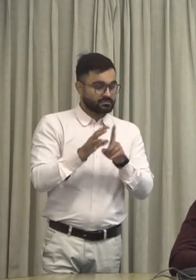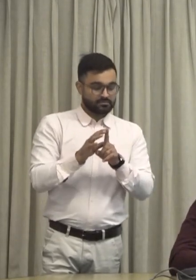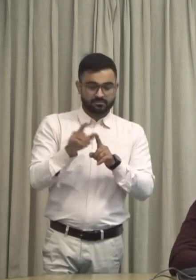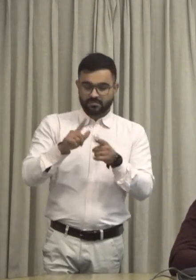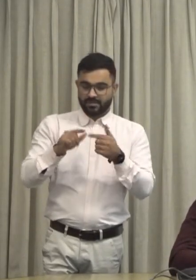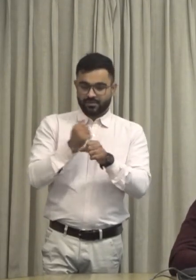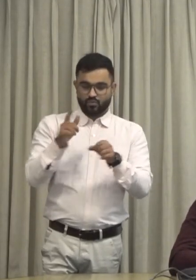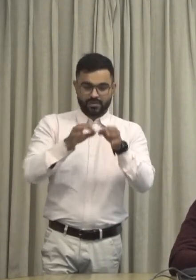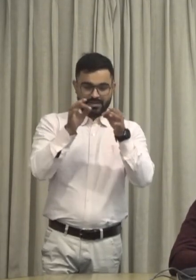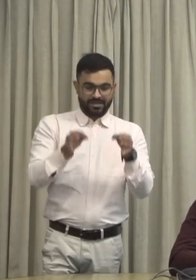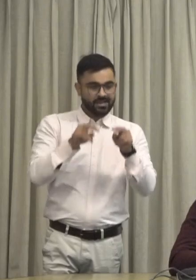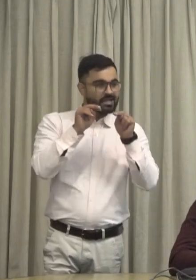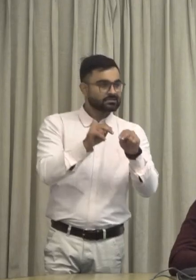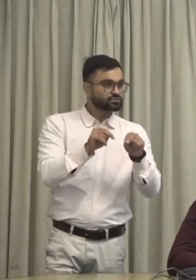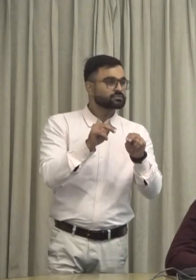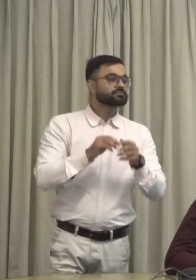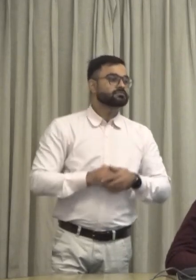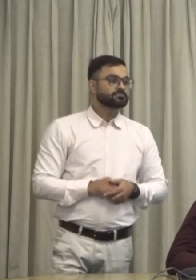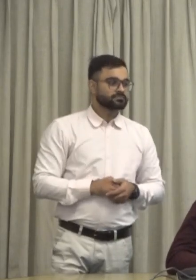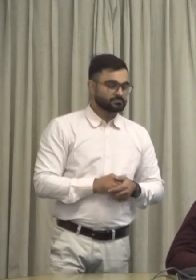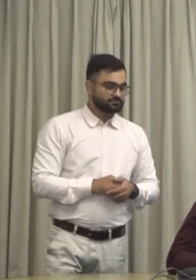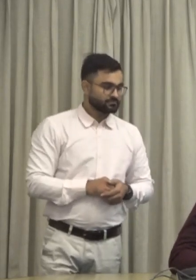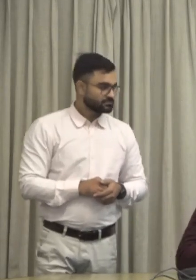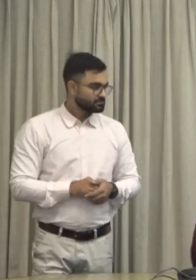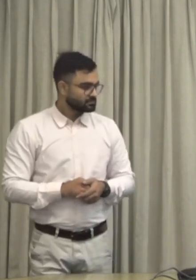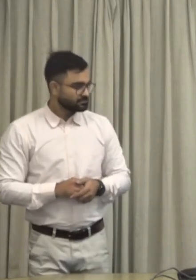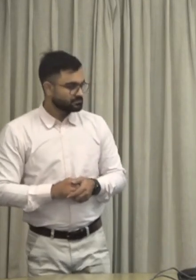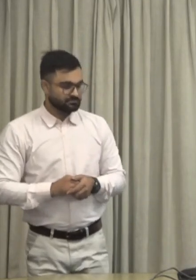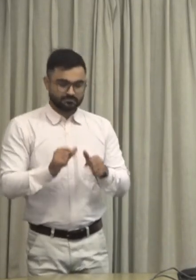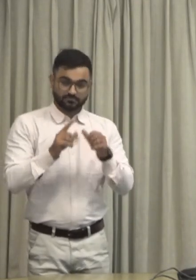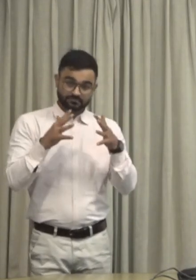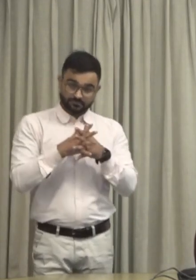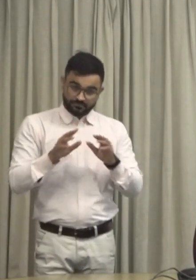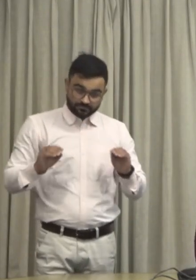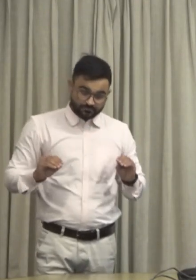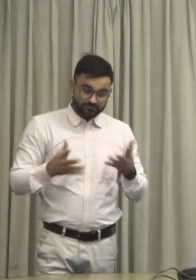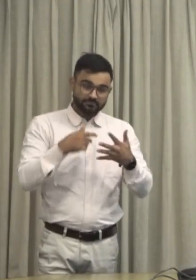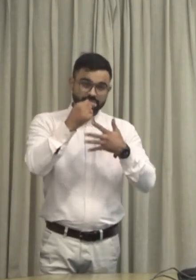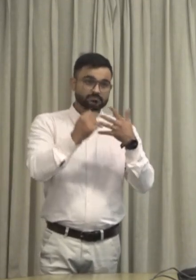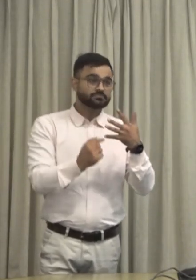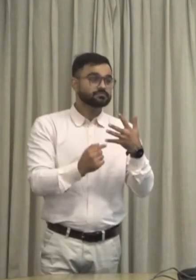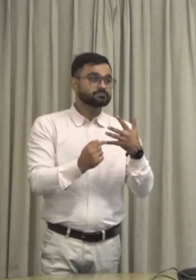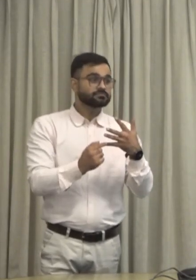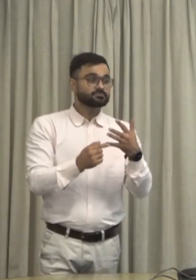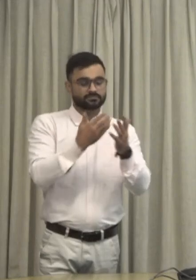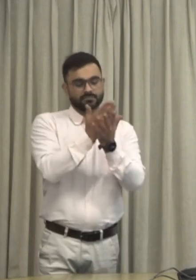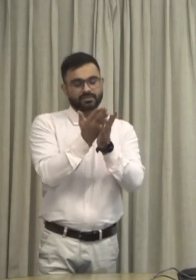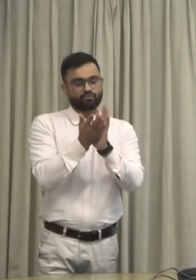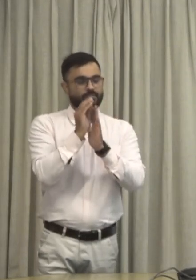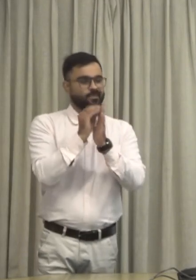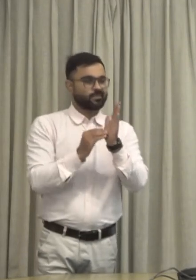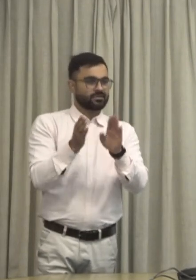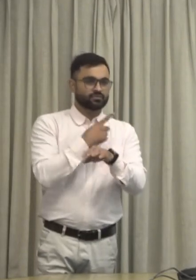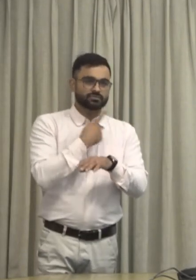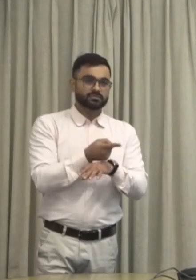think the legal structure is even needed at that point. Yeah, I think the law is a starting point, is a catalyst, as we mentioned